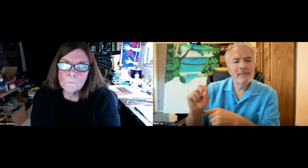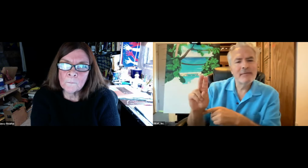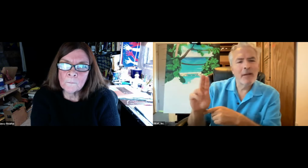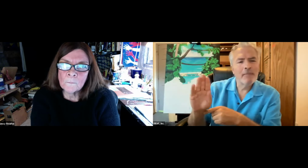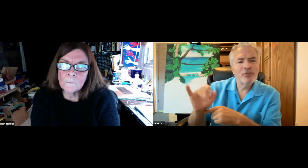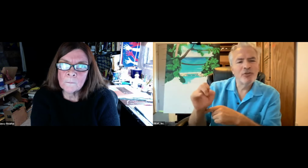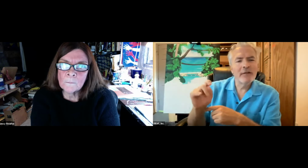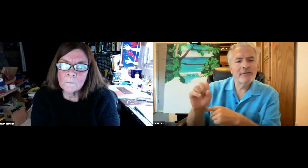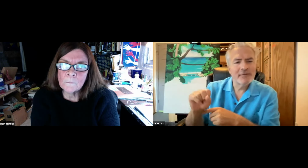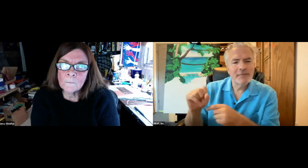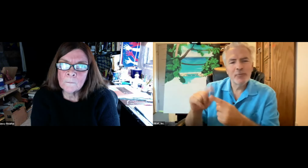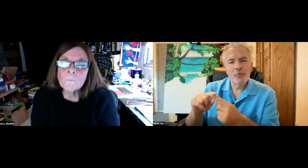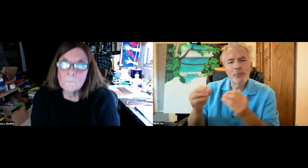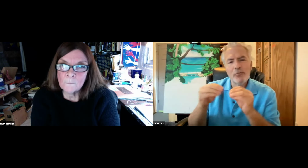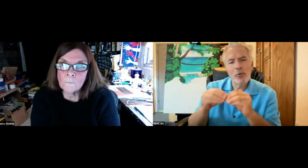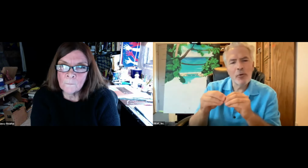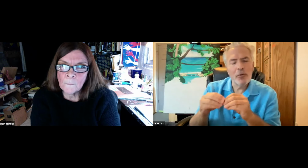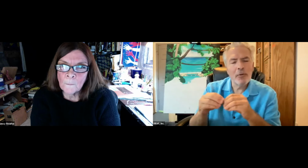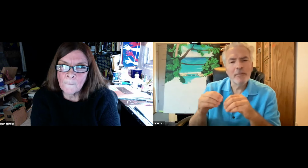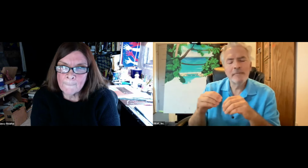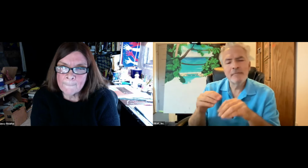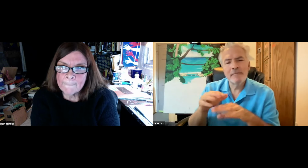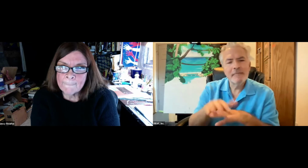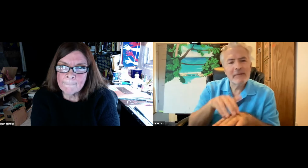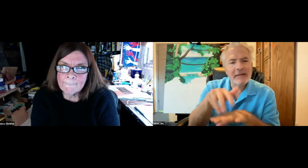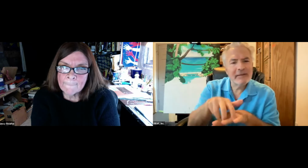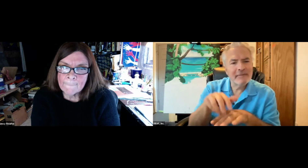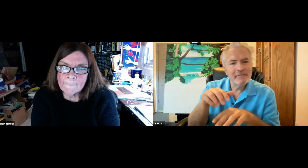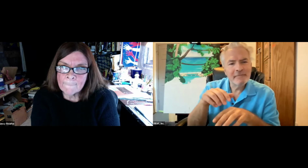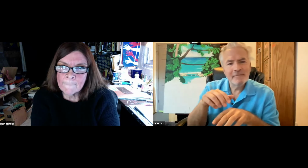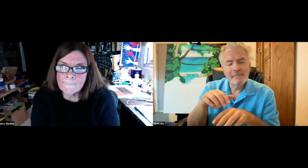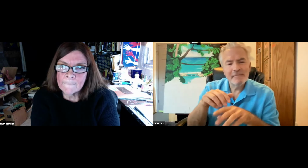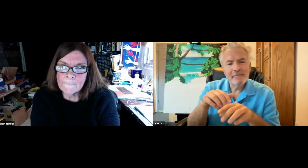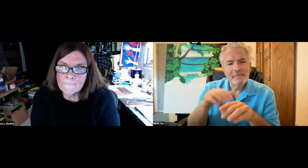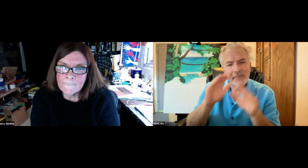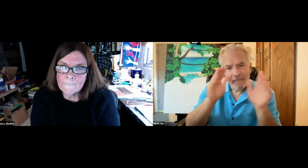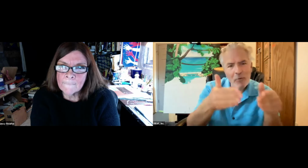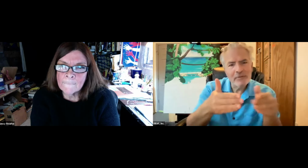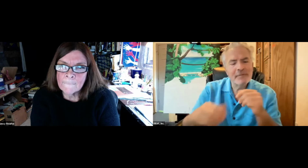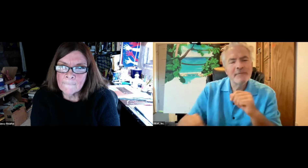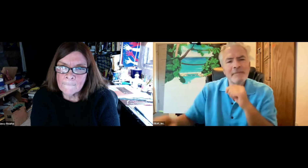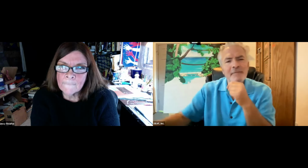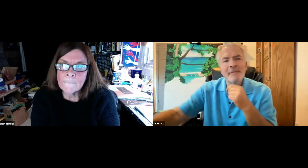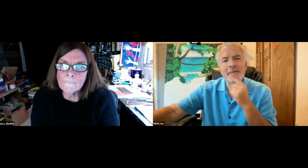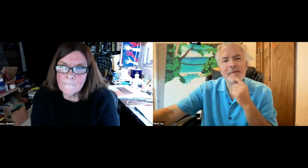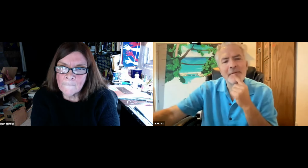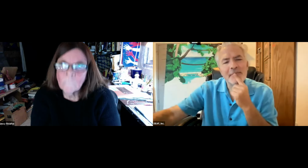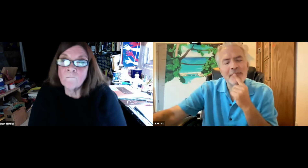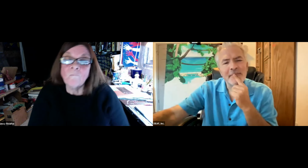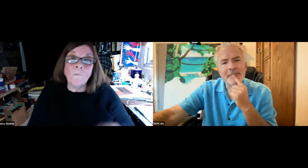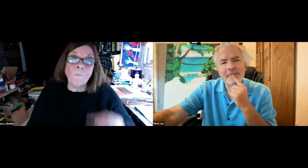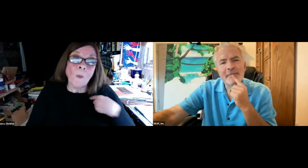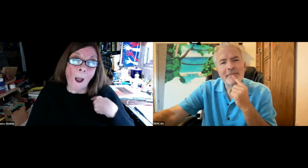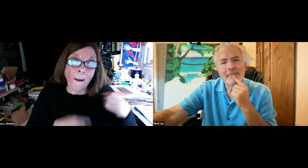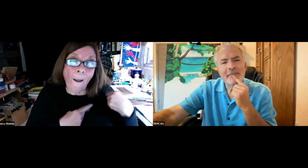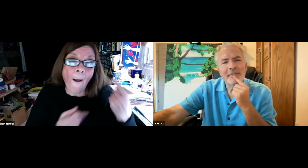change, a shift, and start to do different subjects, and maybe painting more indigenous, make